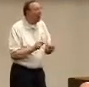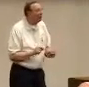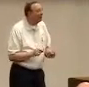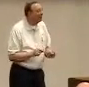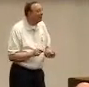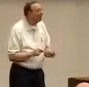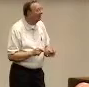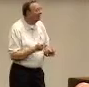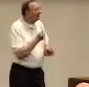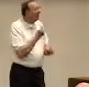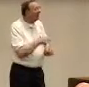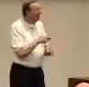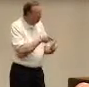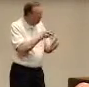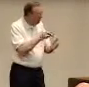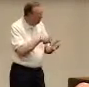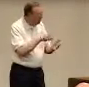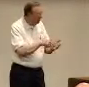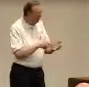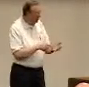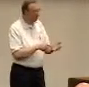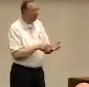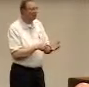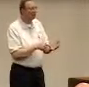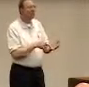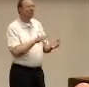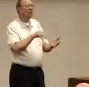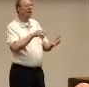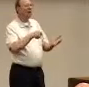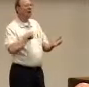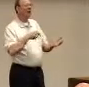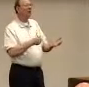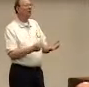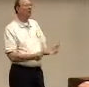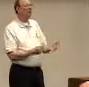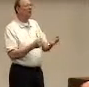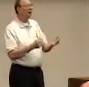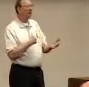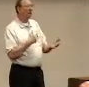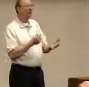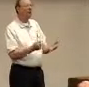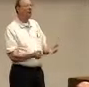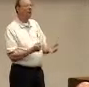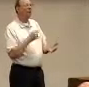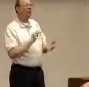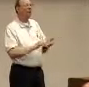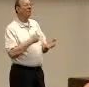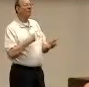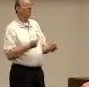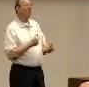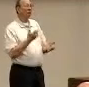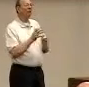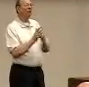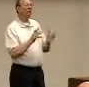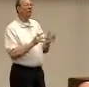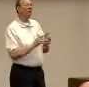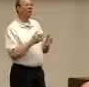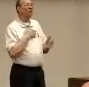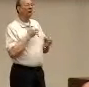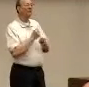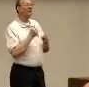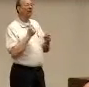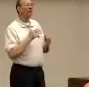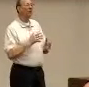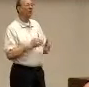I mean, how does that happen? And then one day he was reading and he said, guys, I need to be baptized. I want to be baptized for remission of my sins.